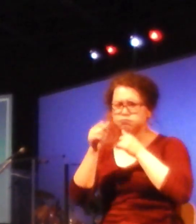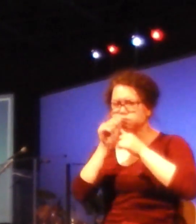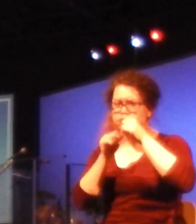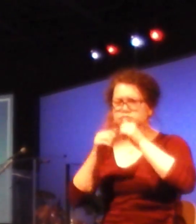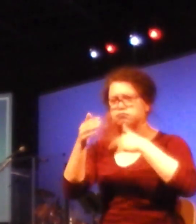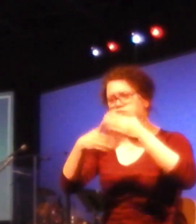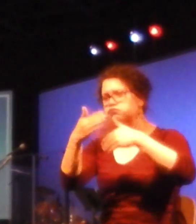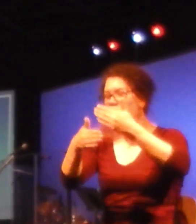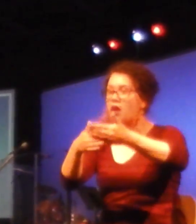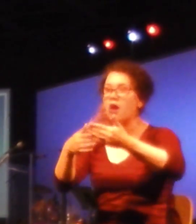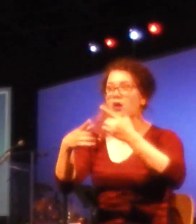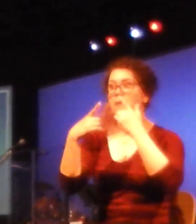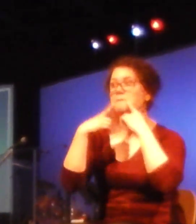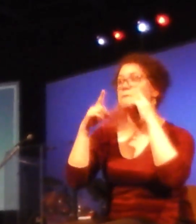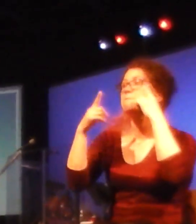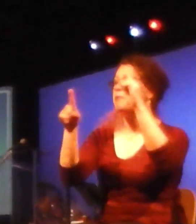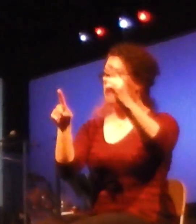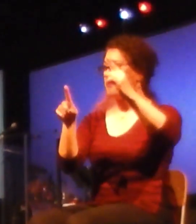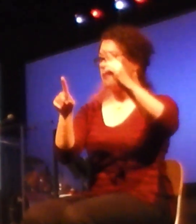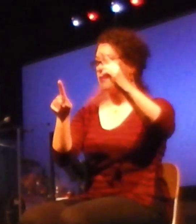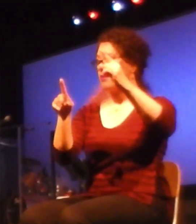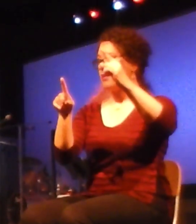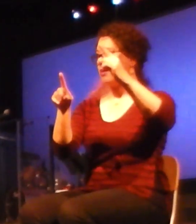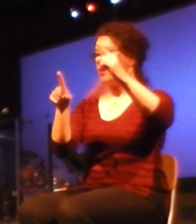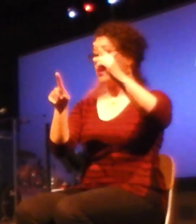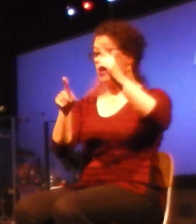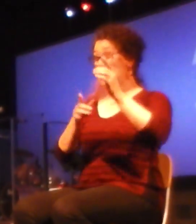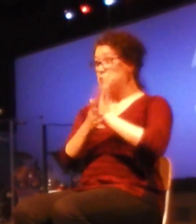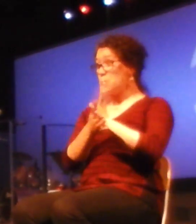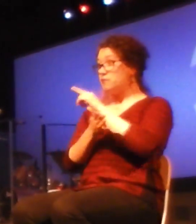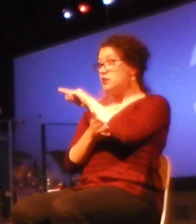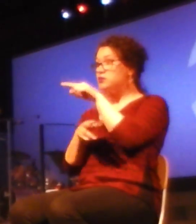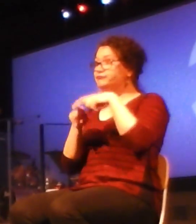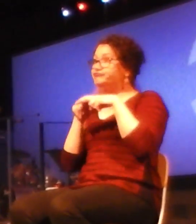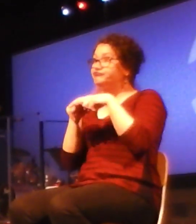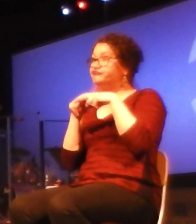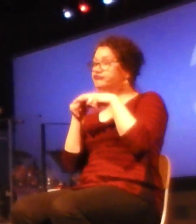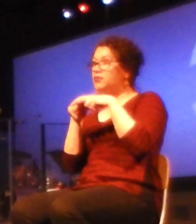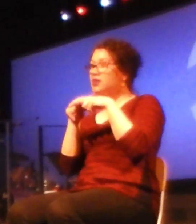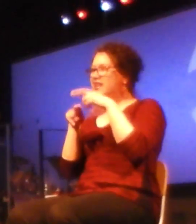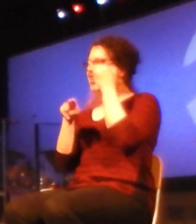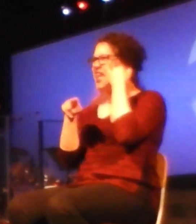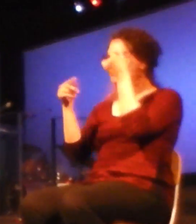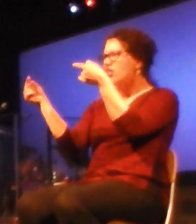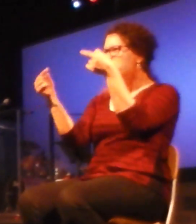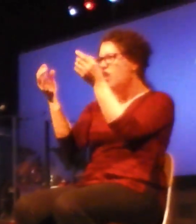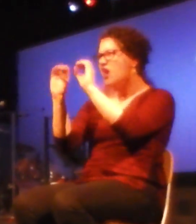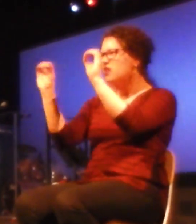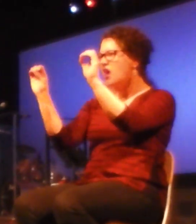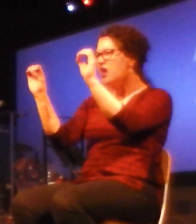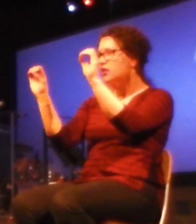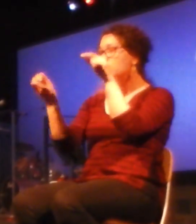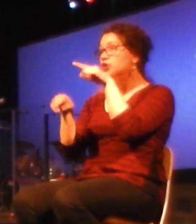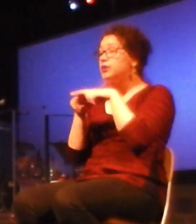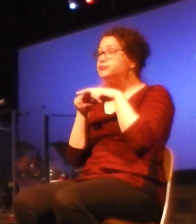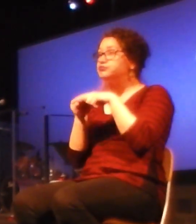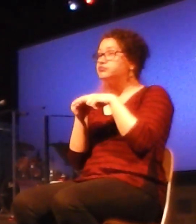end. You don't walk away from a movie without conflict and be like, man, that was